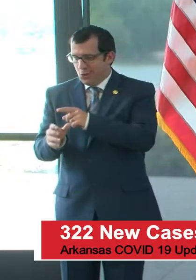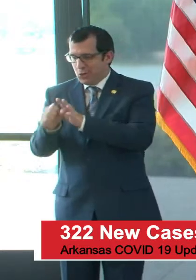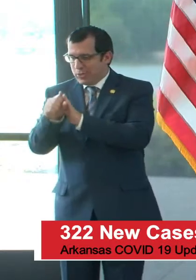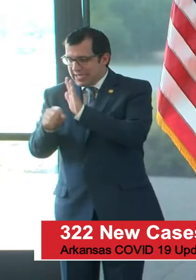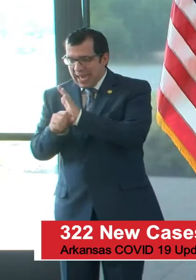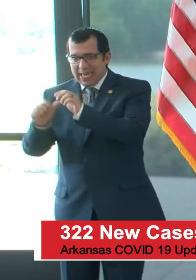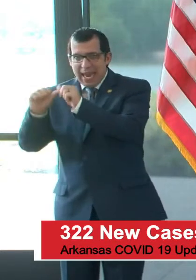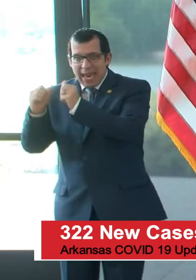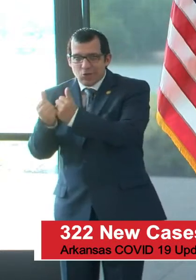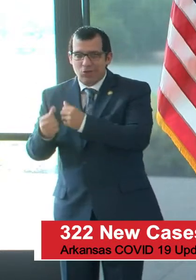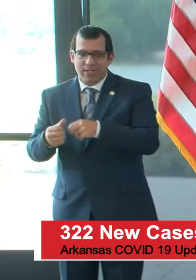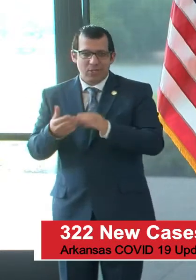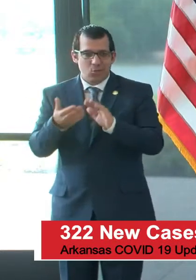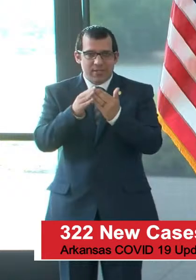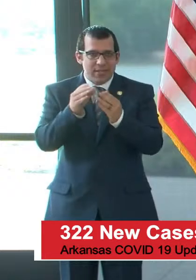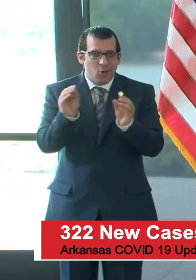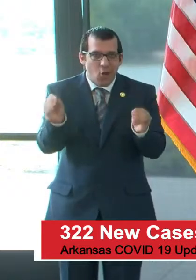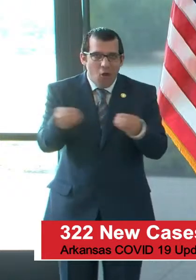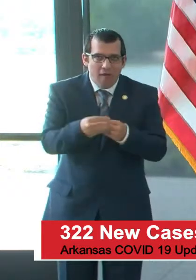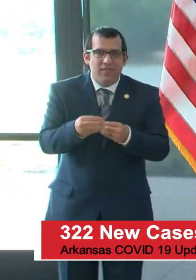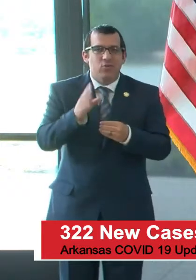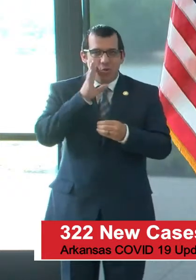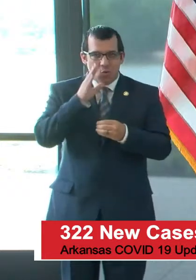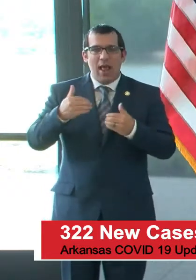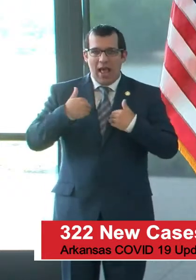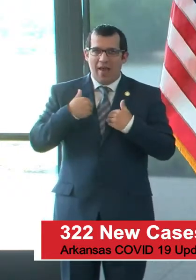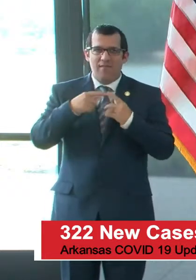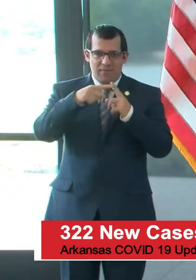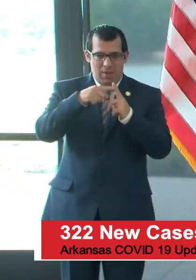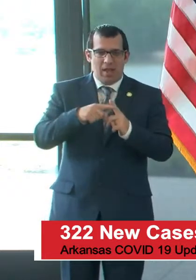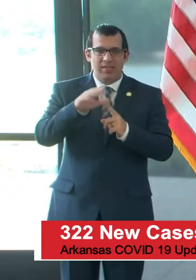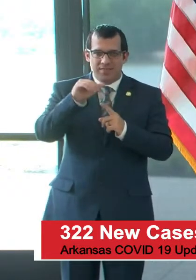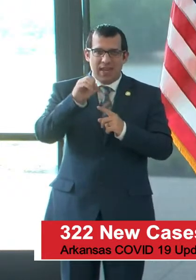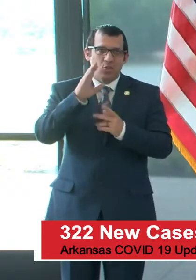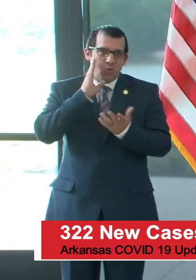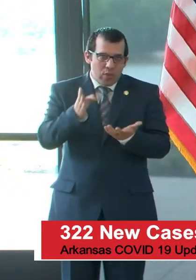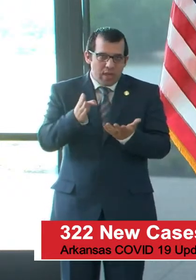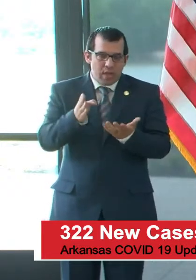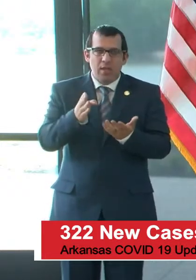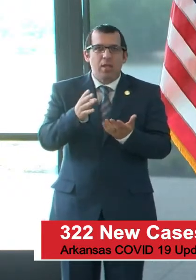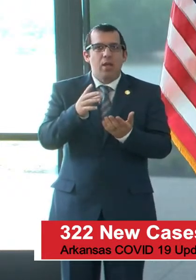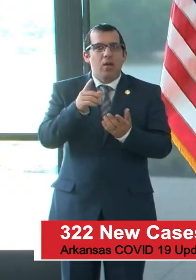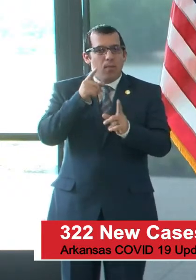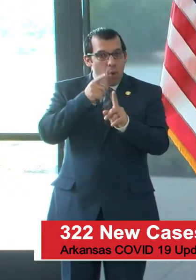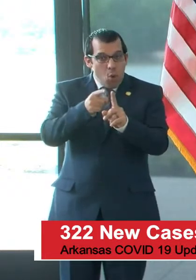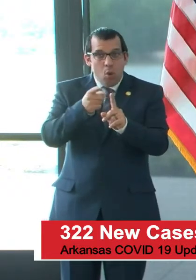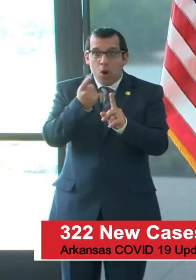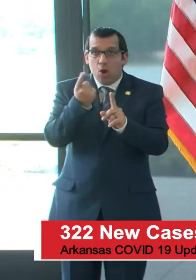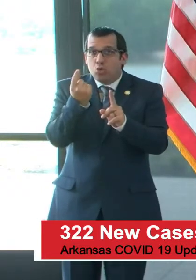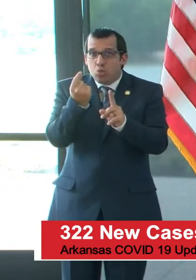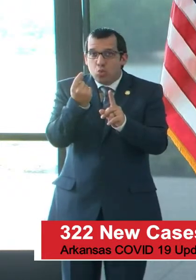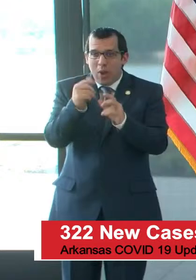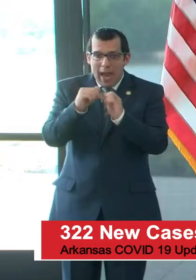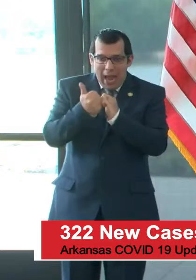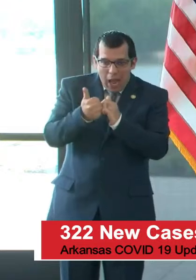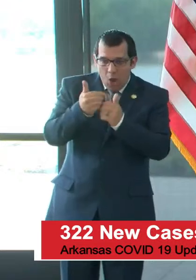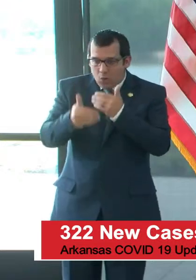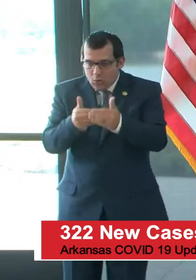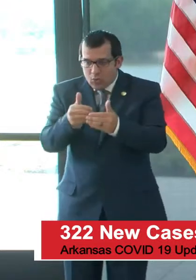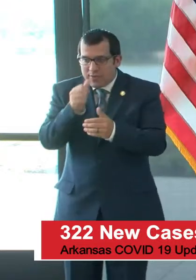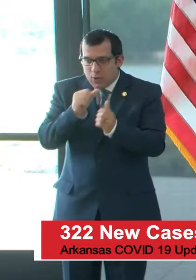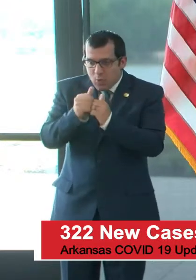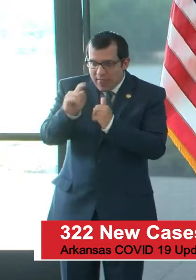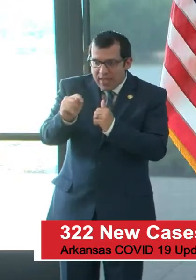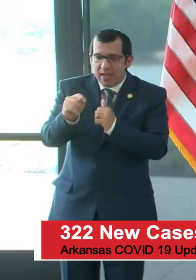state agency or a city office, we're going to have positive cases. The question is how you deal with it, and the Department of